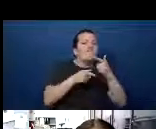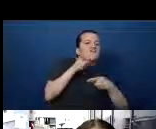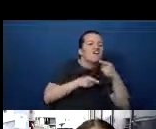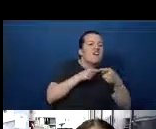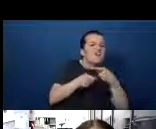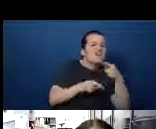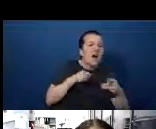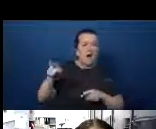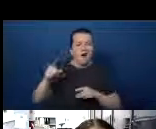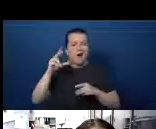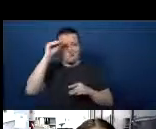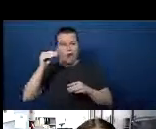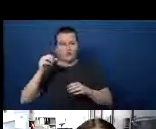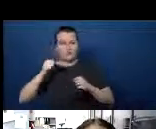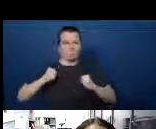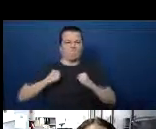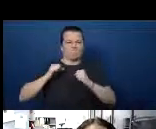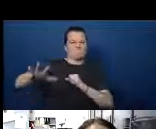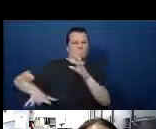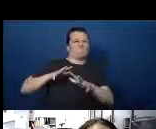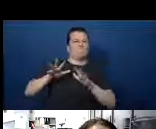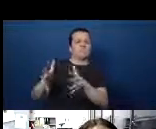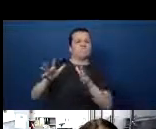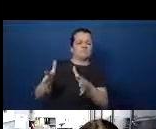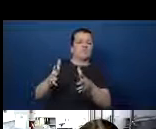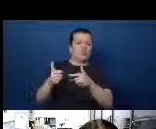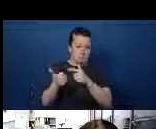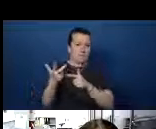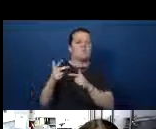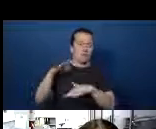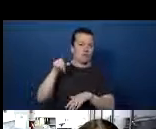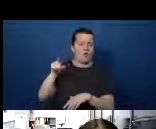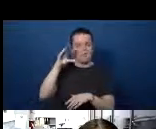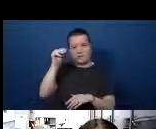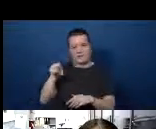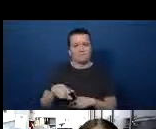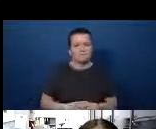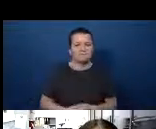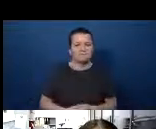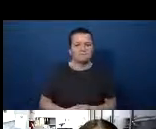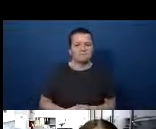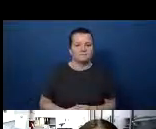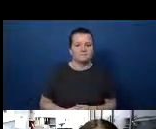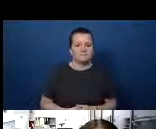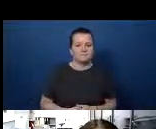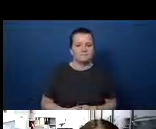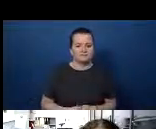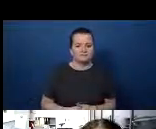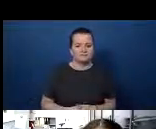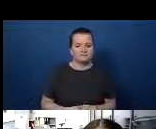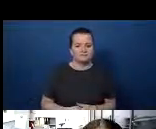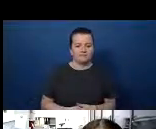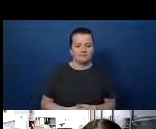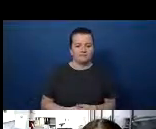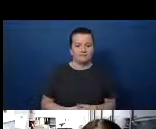behavior, particularly in physical form. Next slide. we unravel what kind